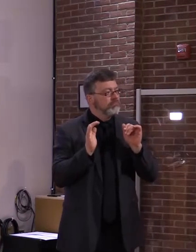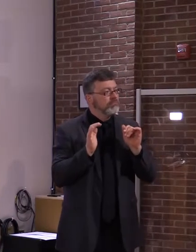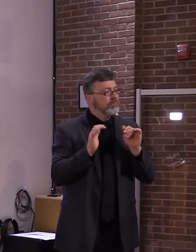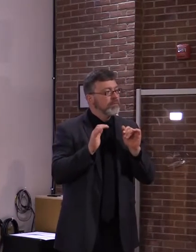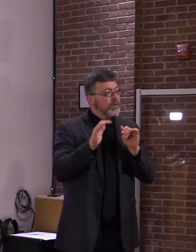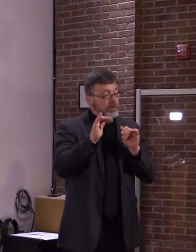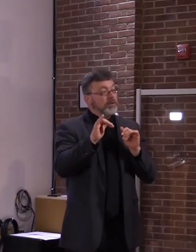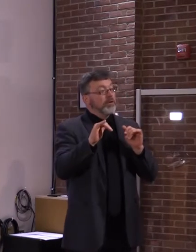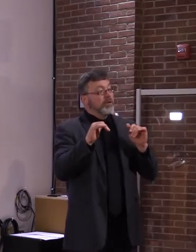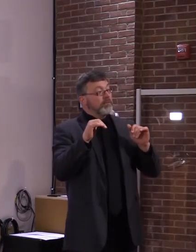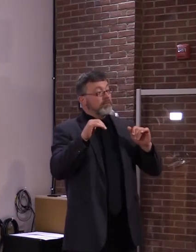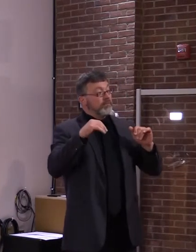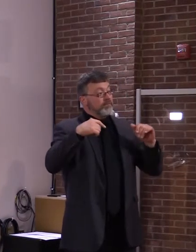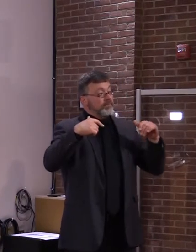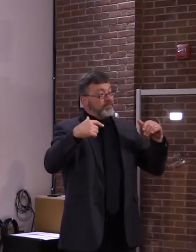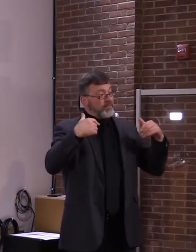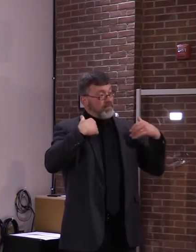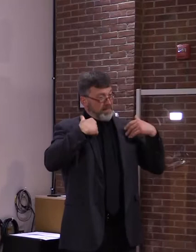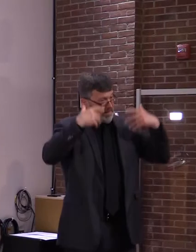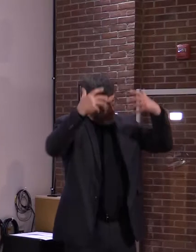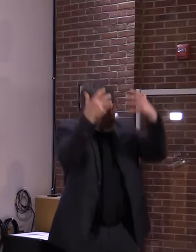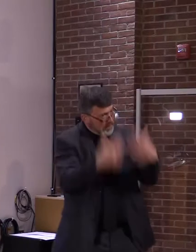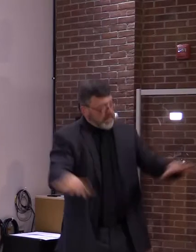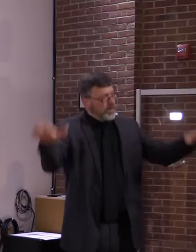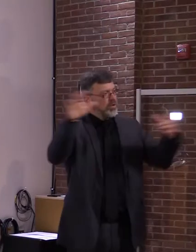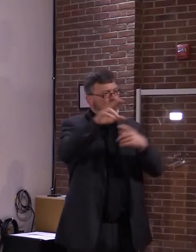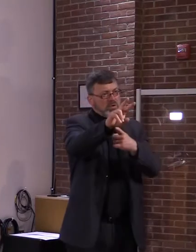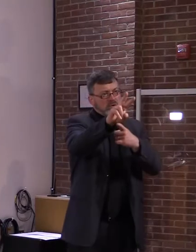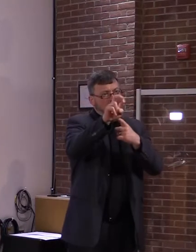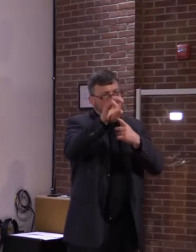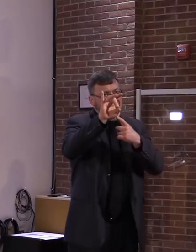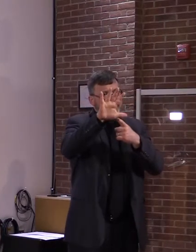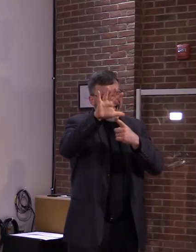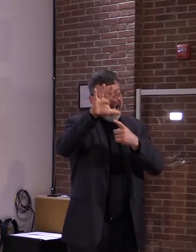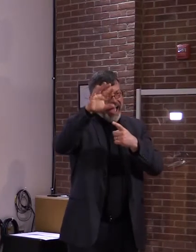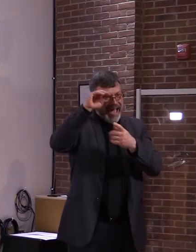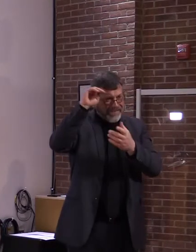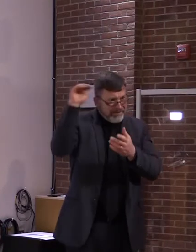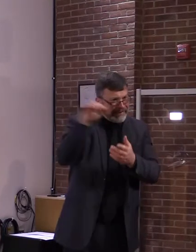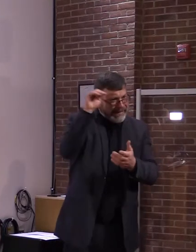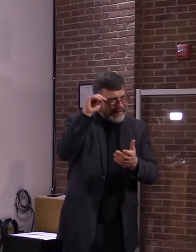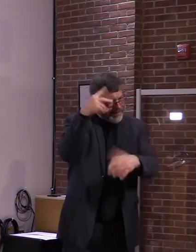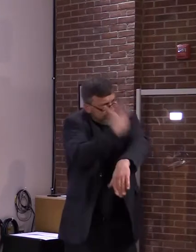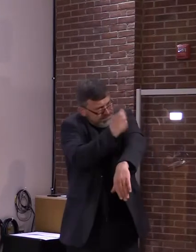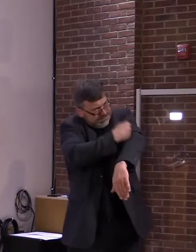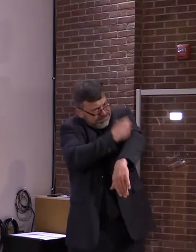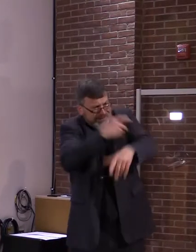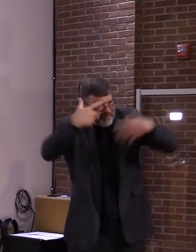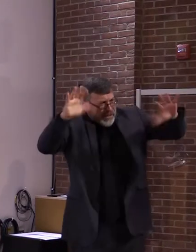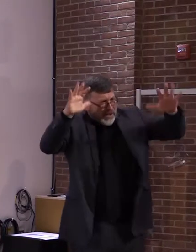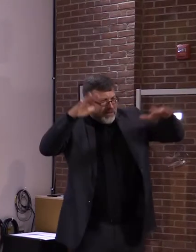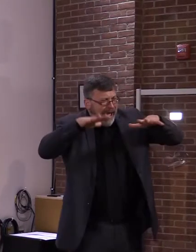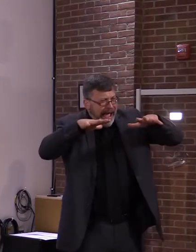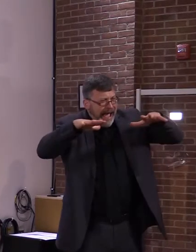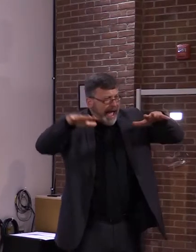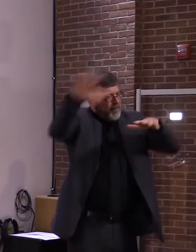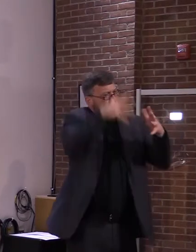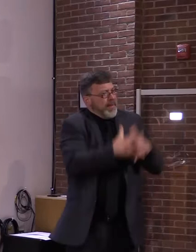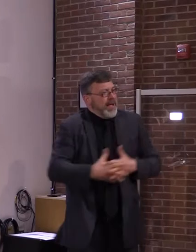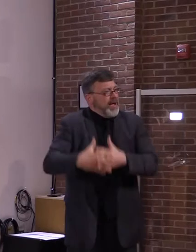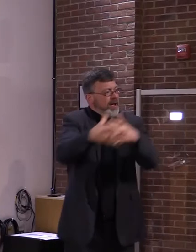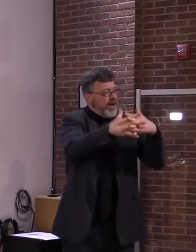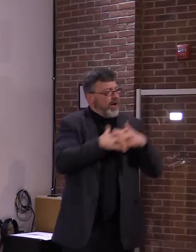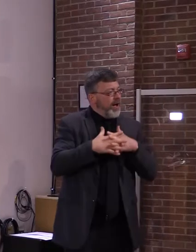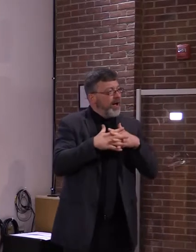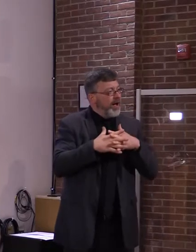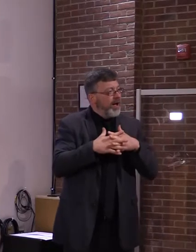myocarditis were reported. Since the cases are rare and mostly mild, the benefits of the COVID-19